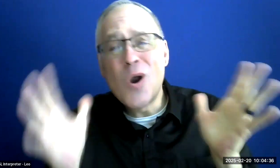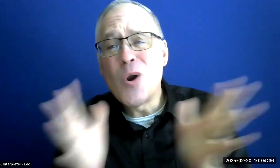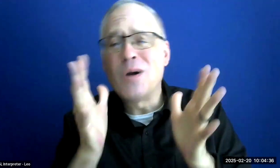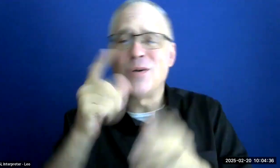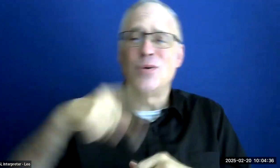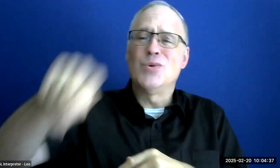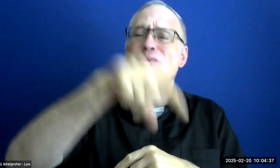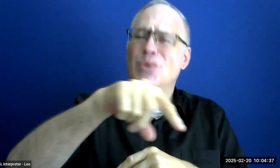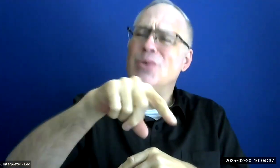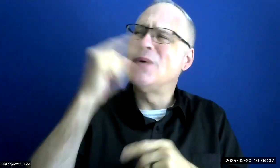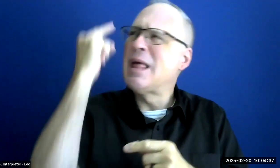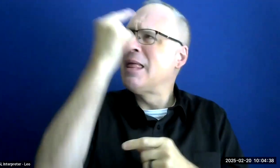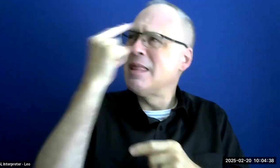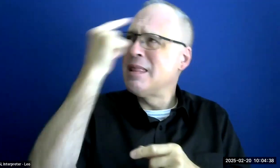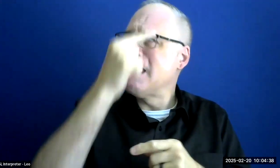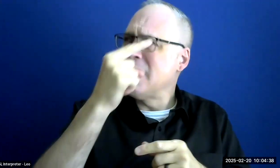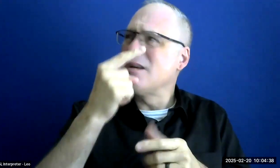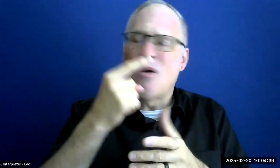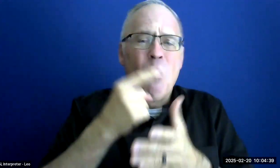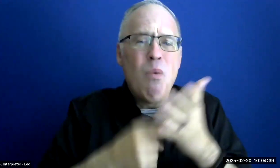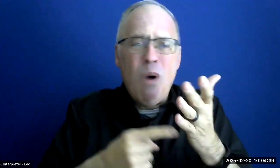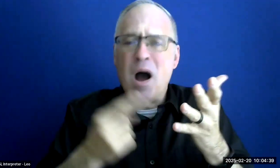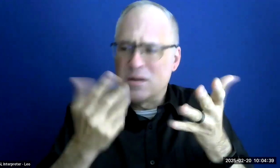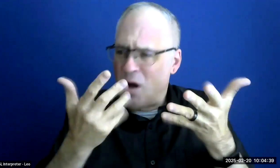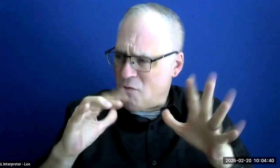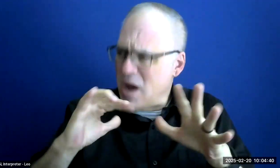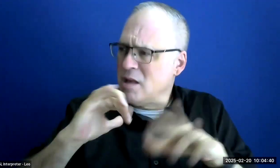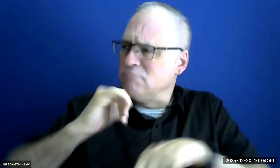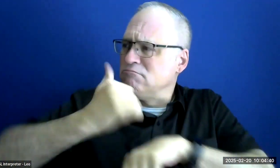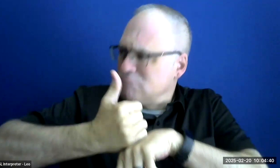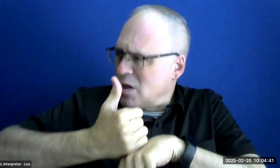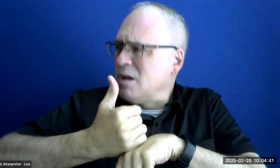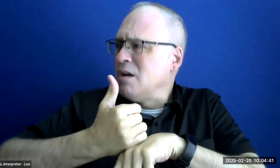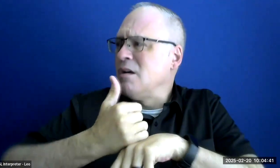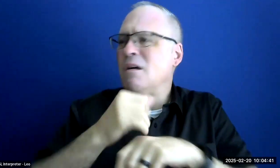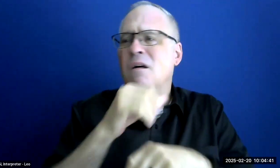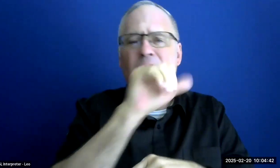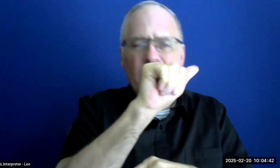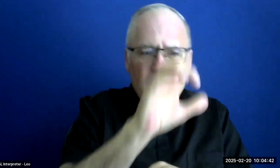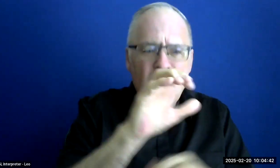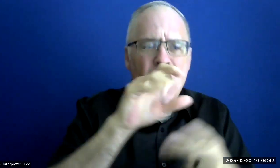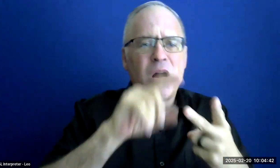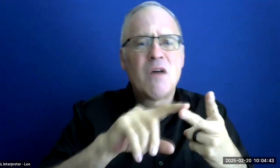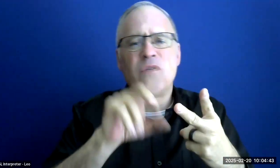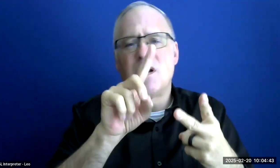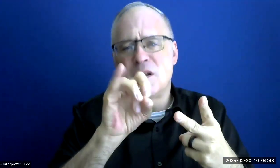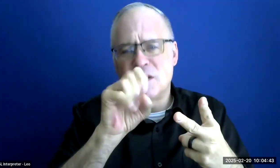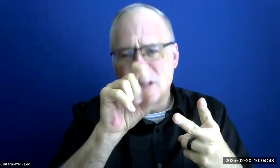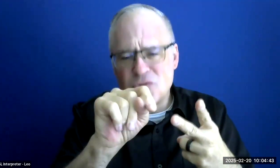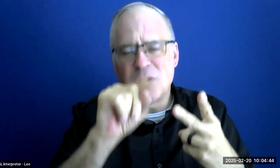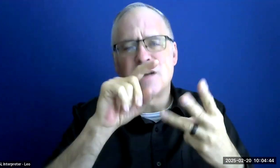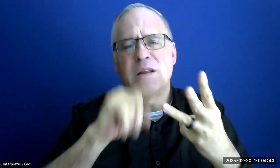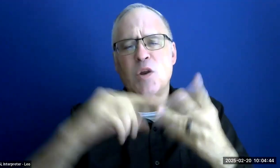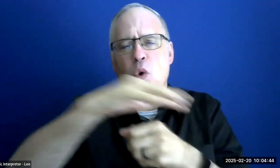already established effective conference, district, and local church communication